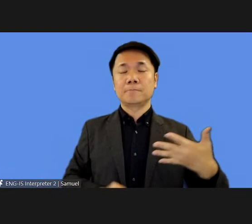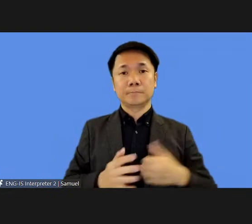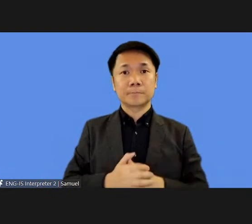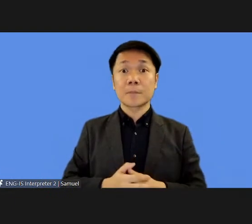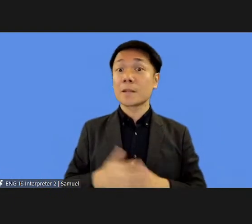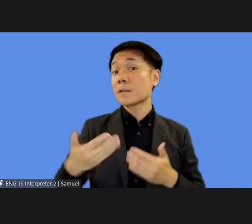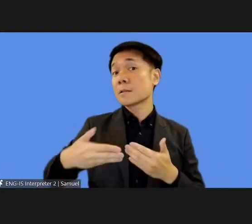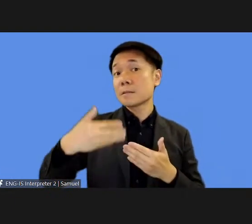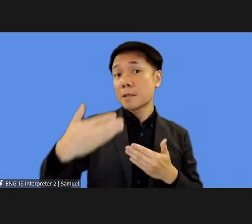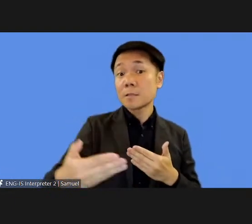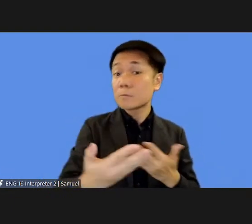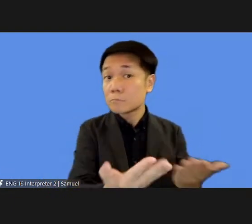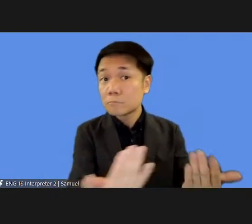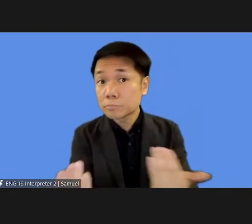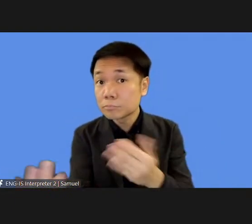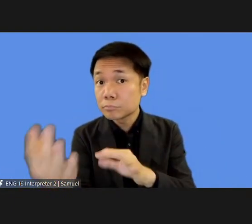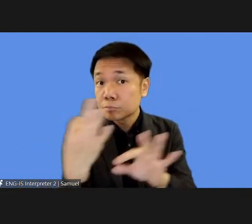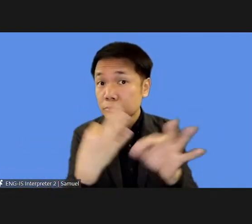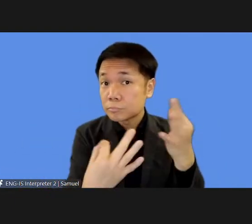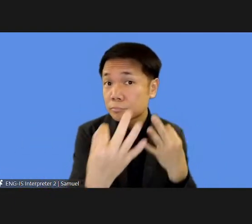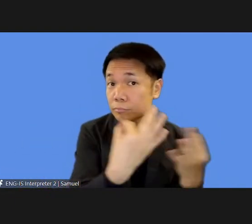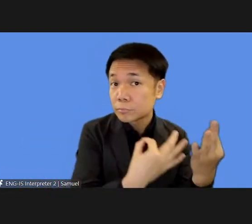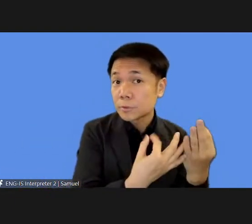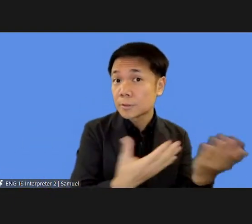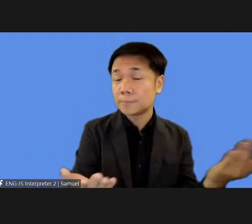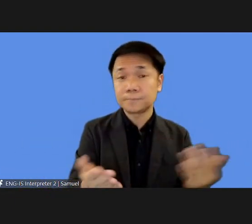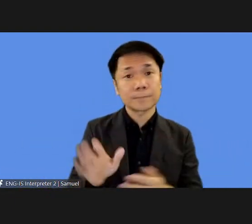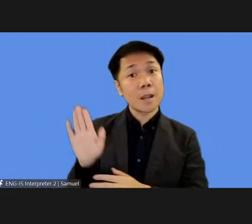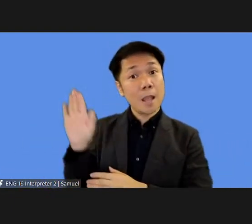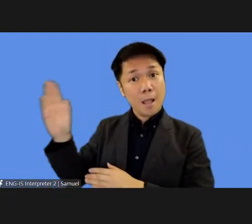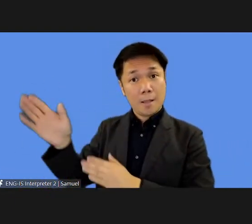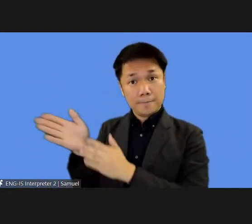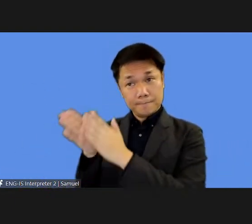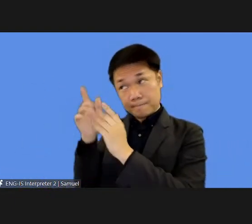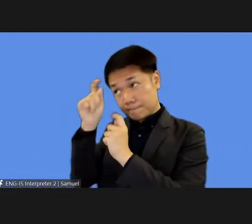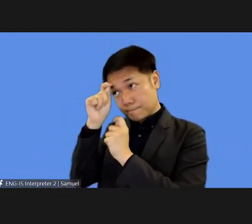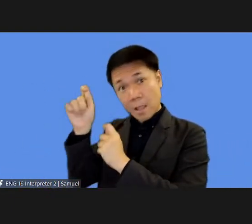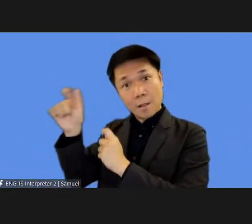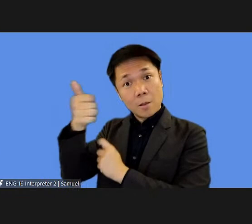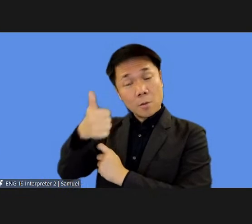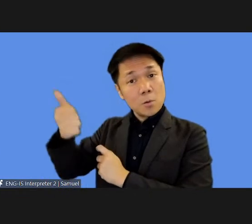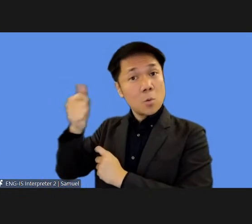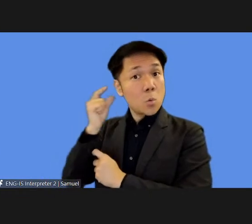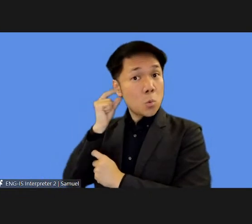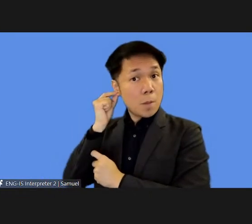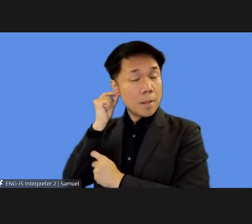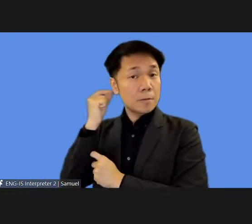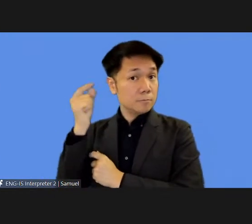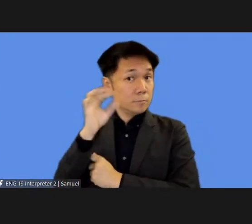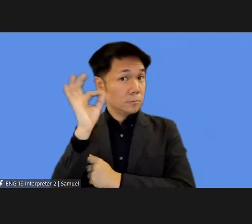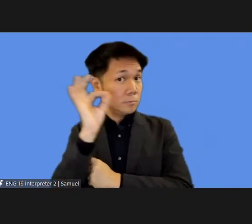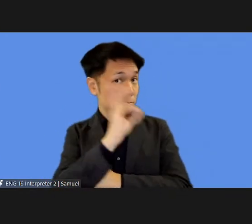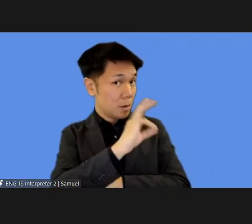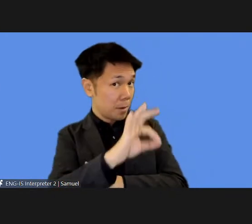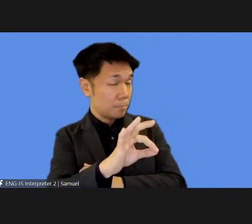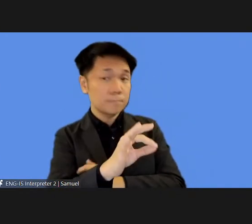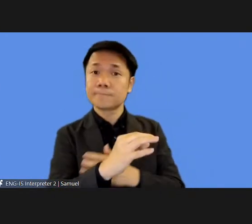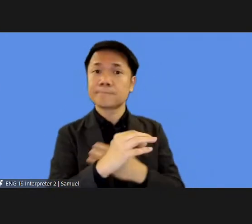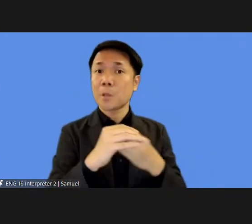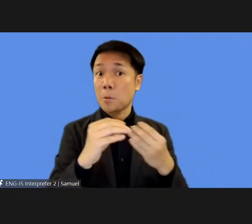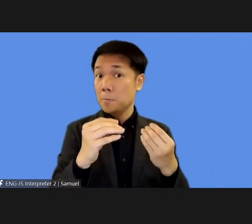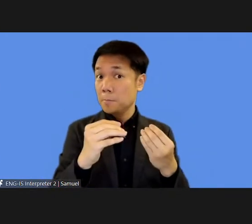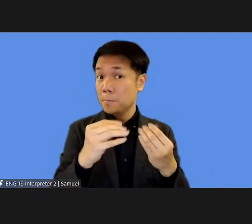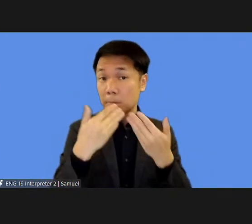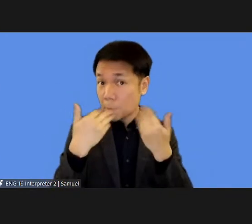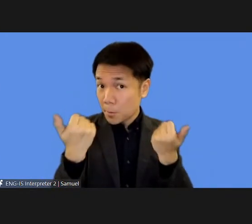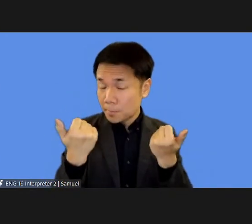the audience. You have the floor, Madam Chair. You have any question? You don't have any question. Maybe just one proper question, because we